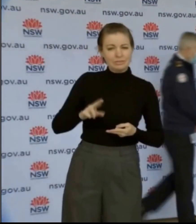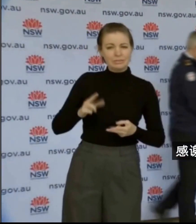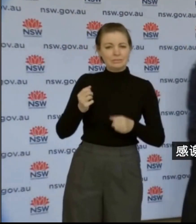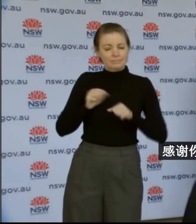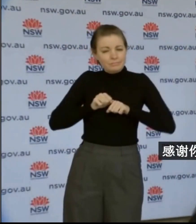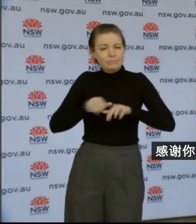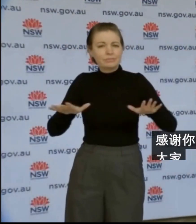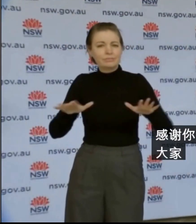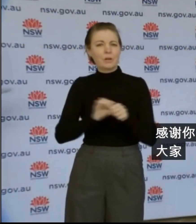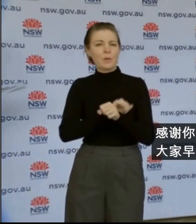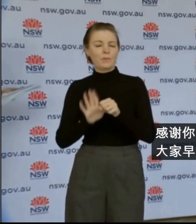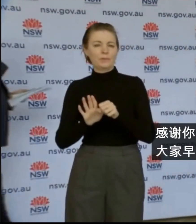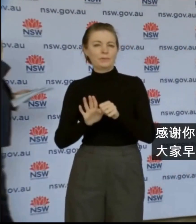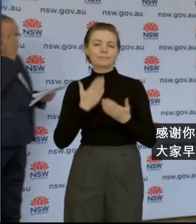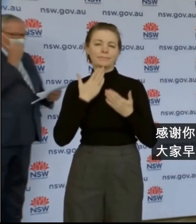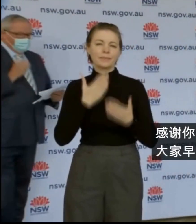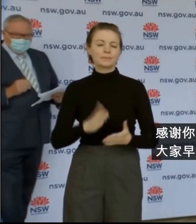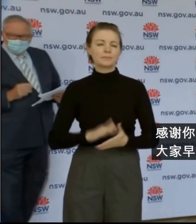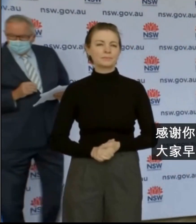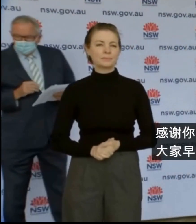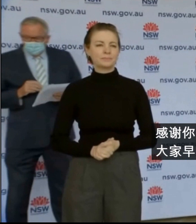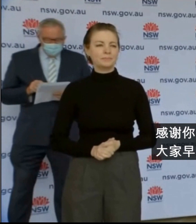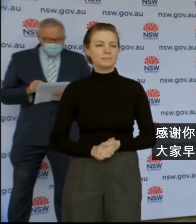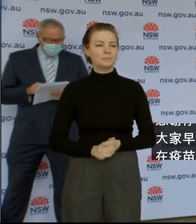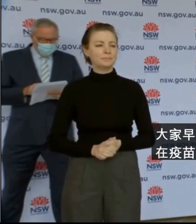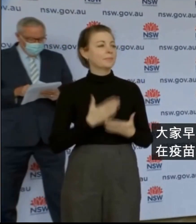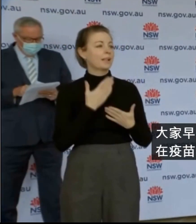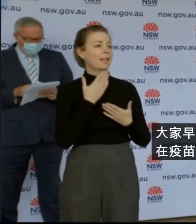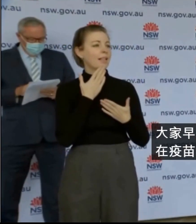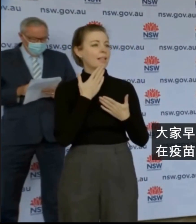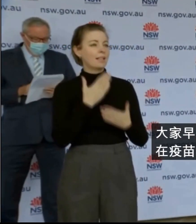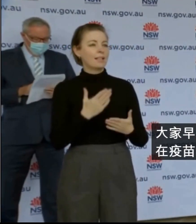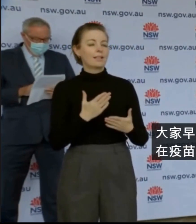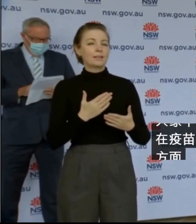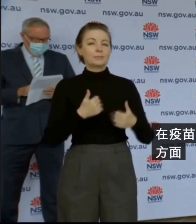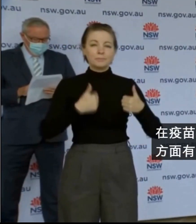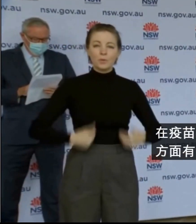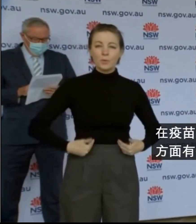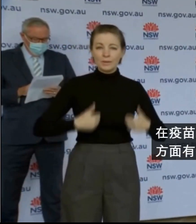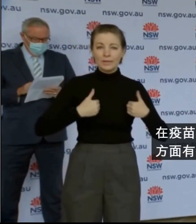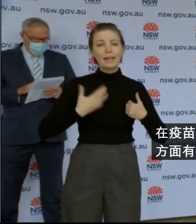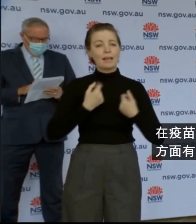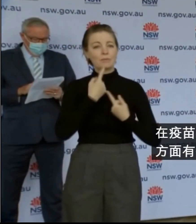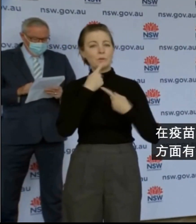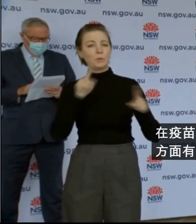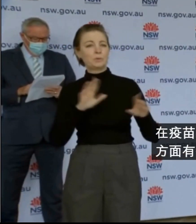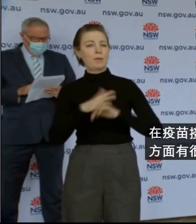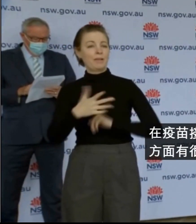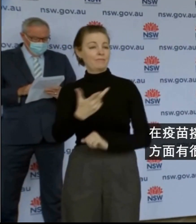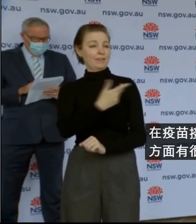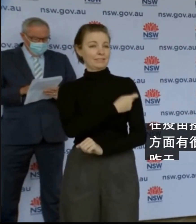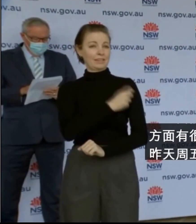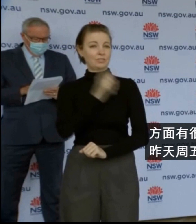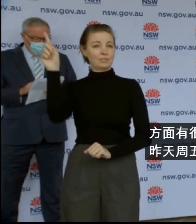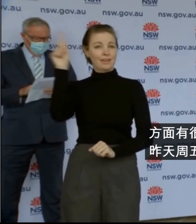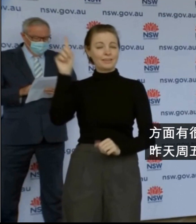Thank you, Dr McAnulty, and good morning, everyone. Quite a bit of news in the vaccination front today. As the Minister